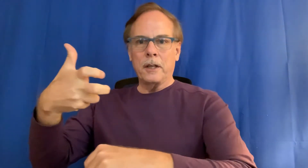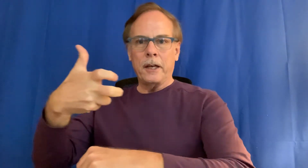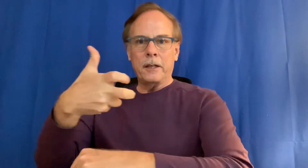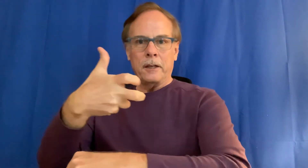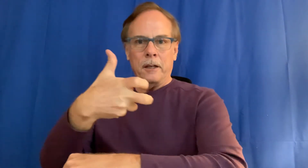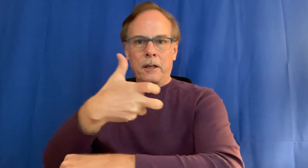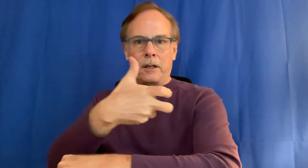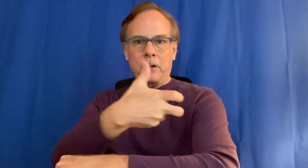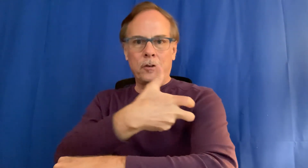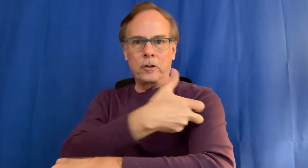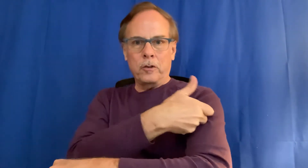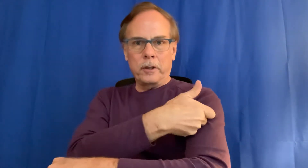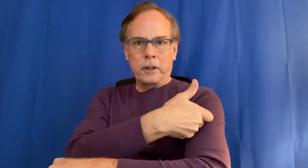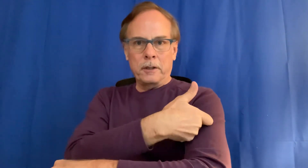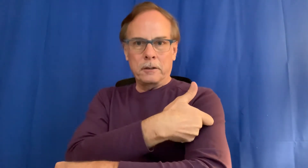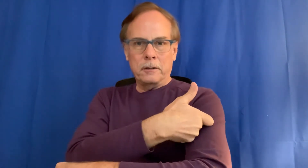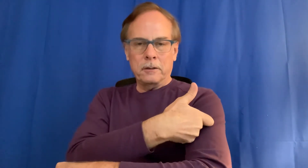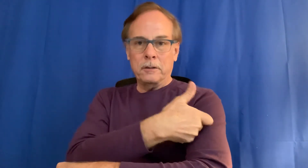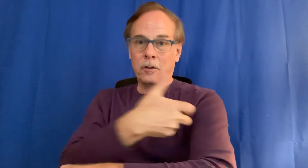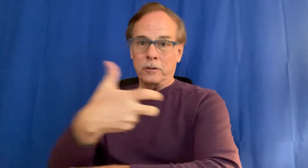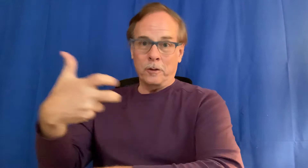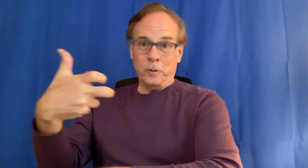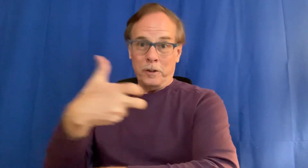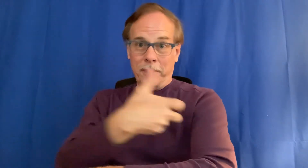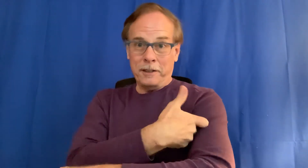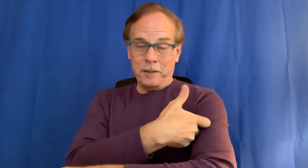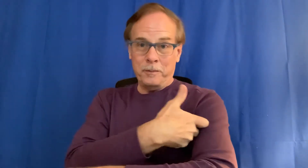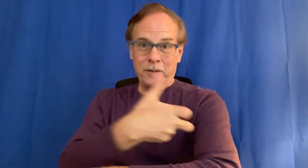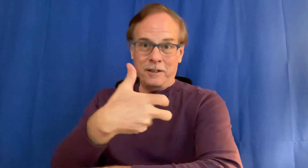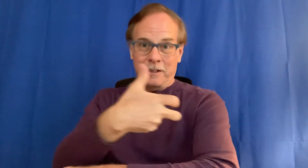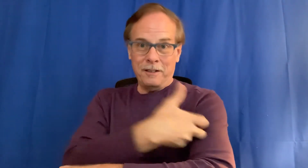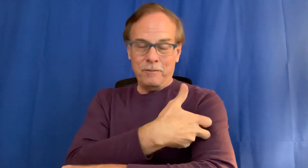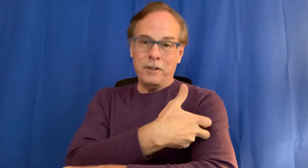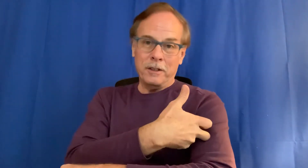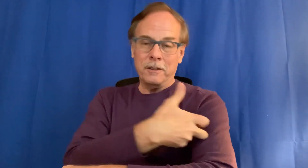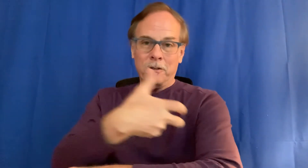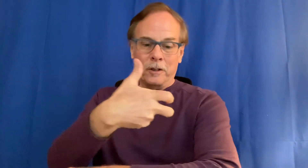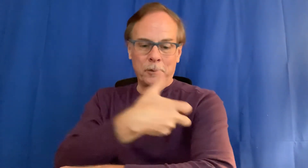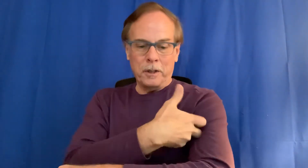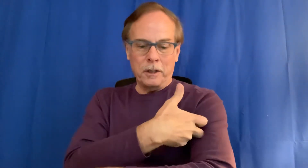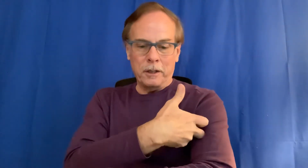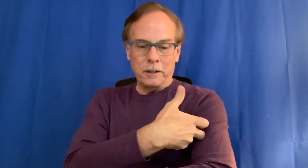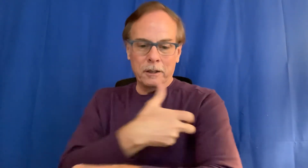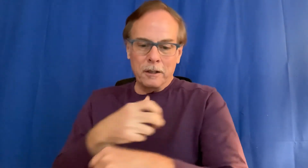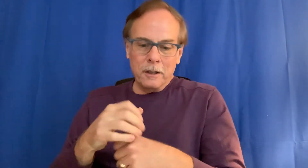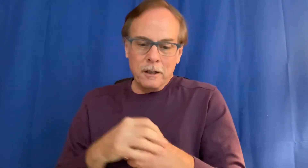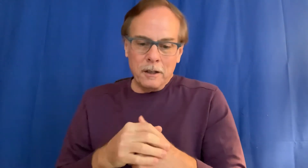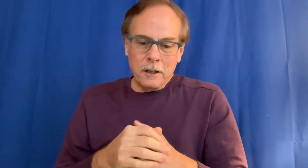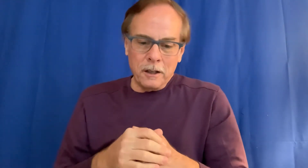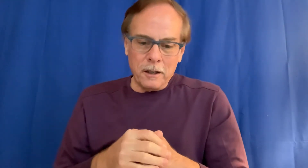that and you're going in. Dogs don't usually get them. Well, I guess they do get them in the